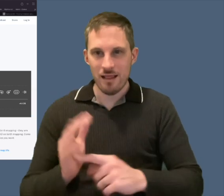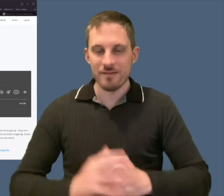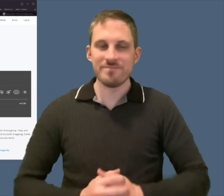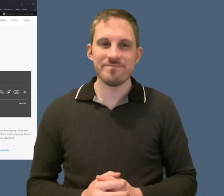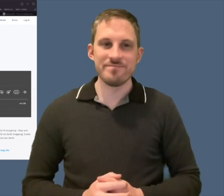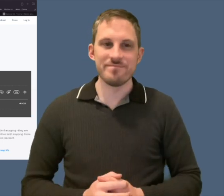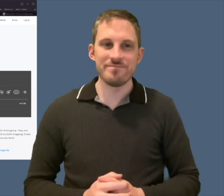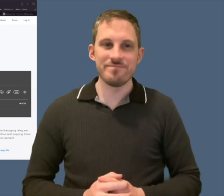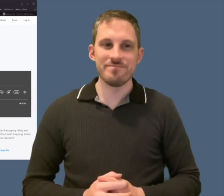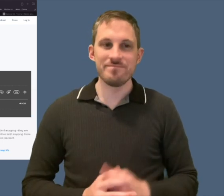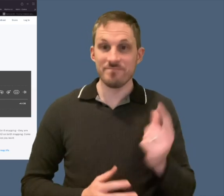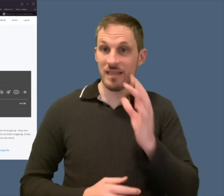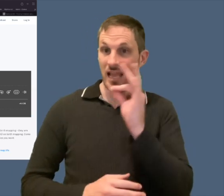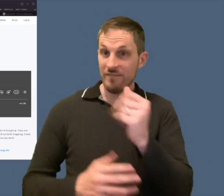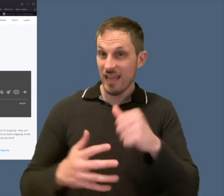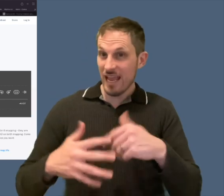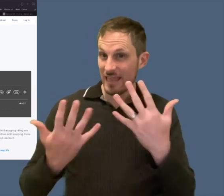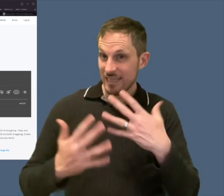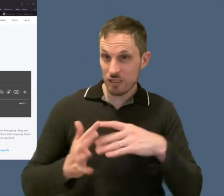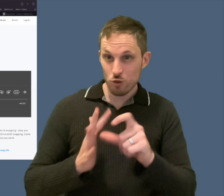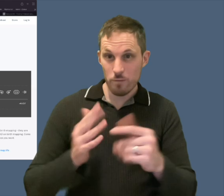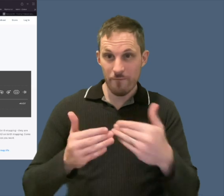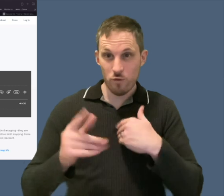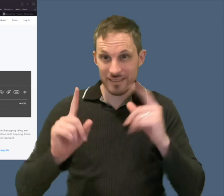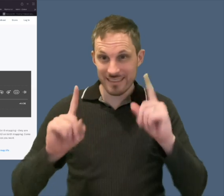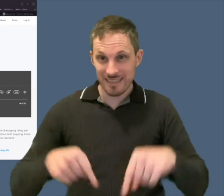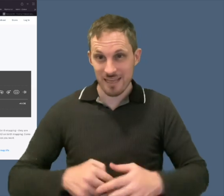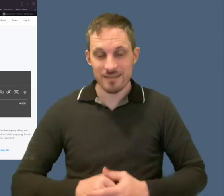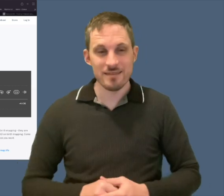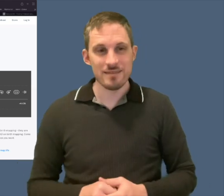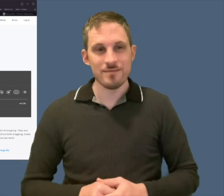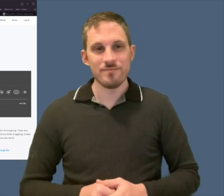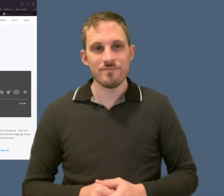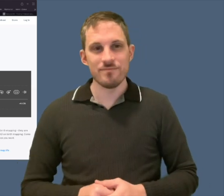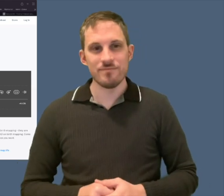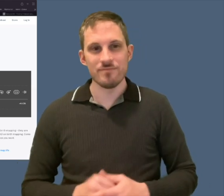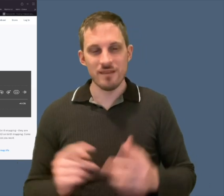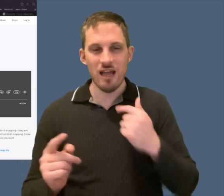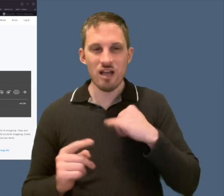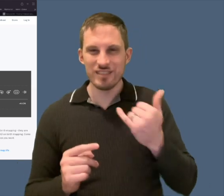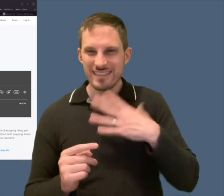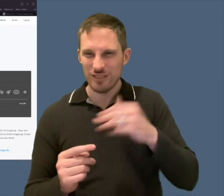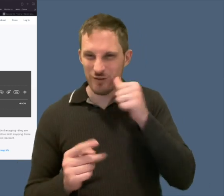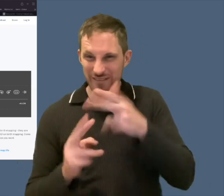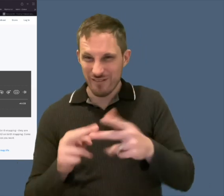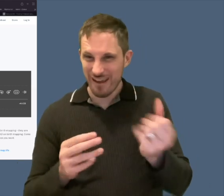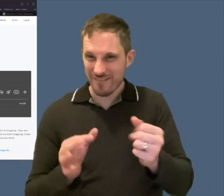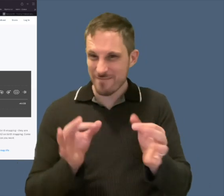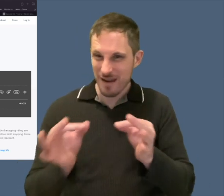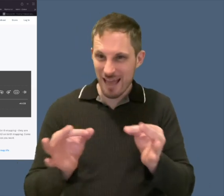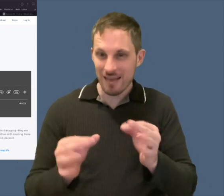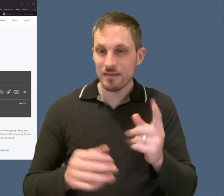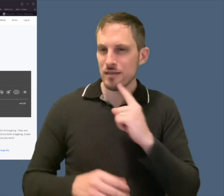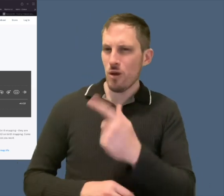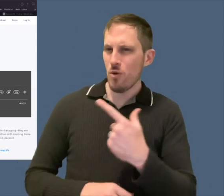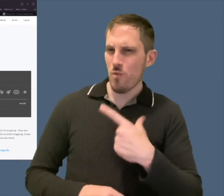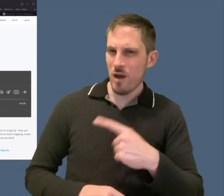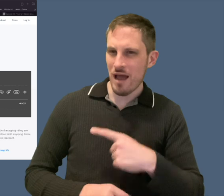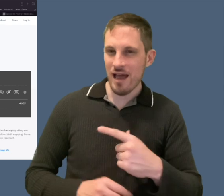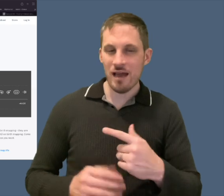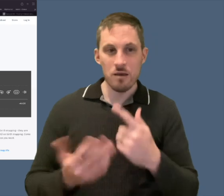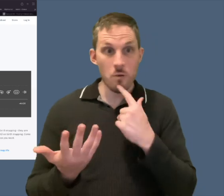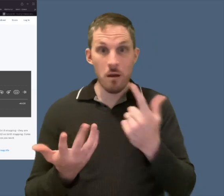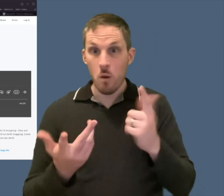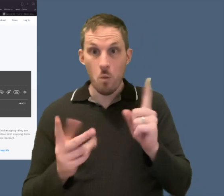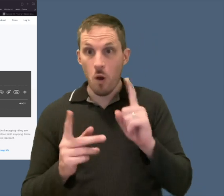there anything you need to do before we carry on with this? I just need to know you have a plan. Why? Because what are you